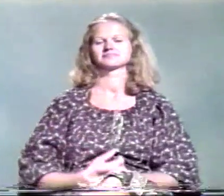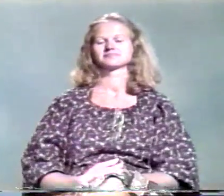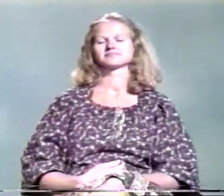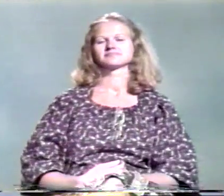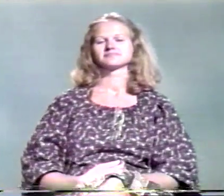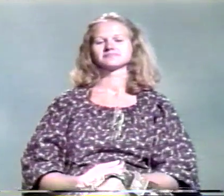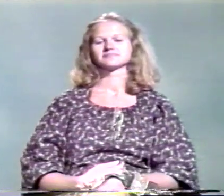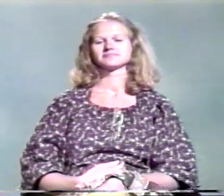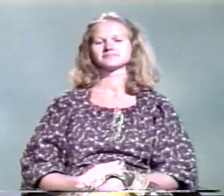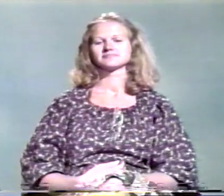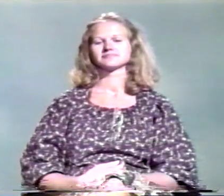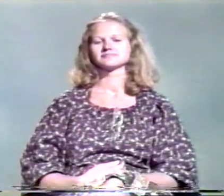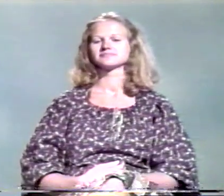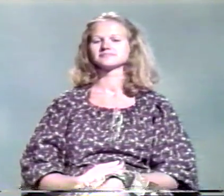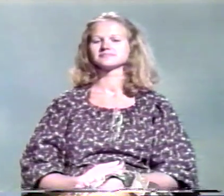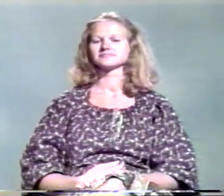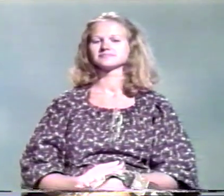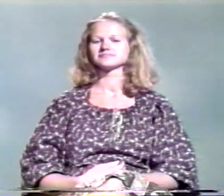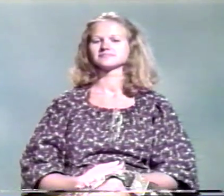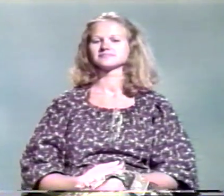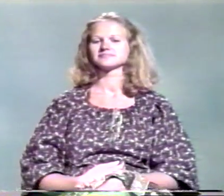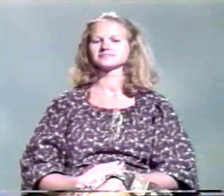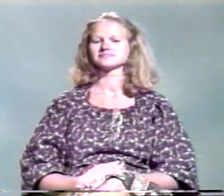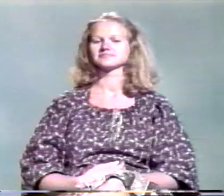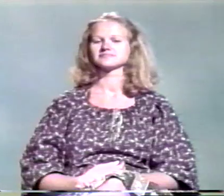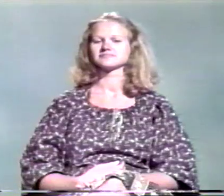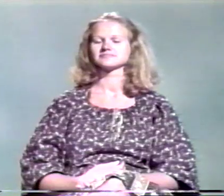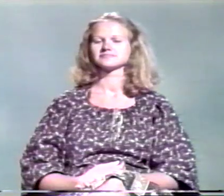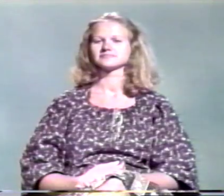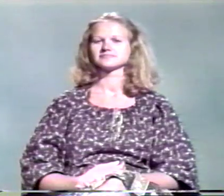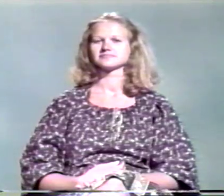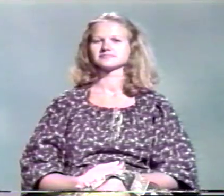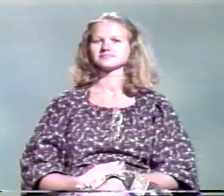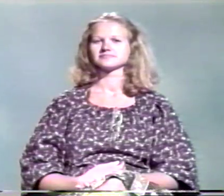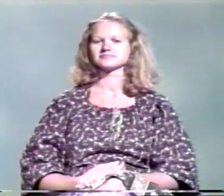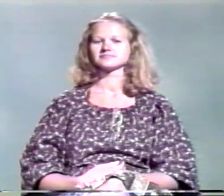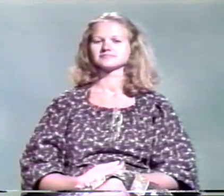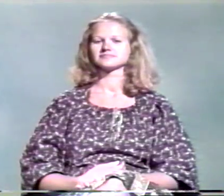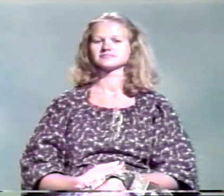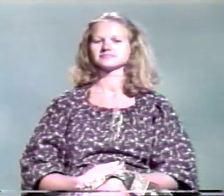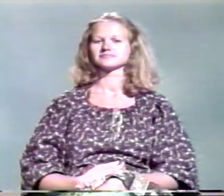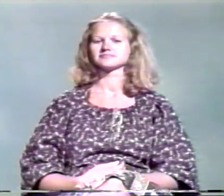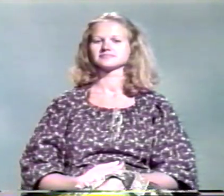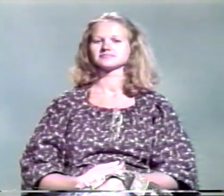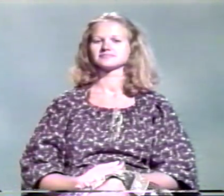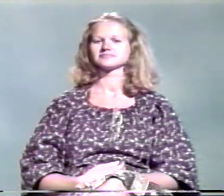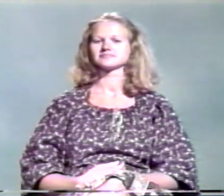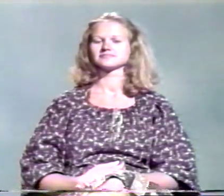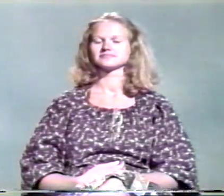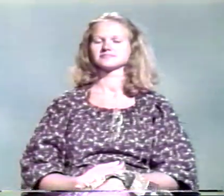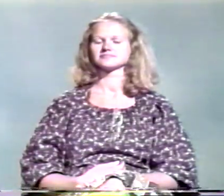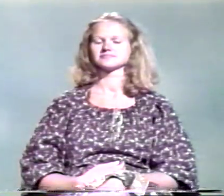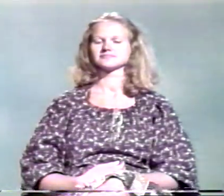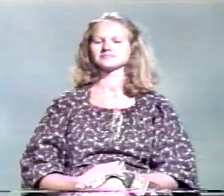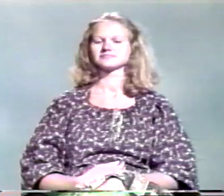We will translate the sequence silly finish as I should stop being silly. I gave her a towel and she wiped her